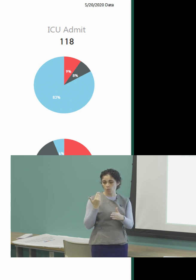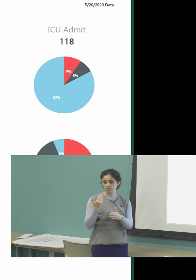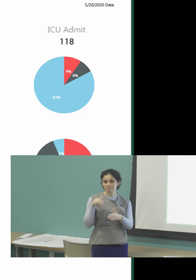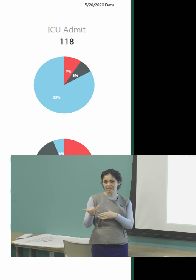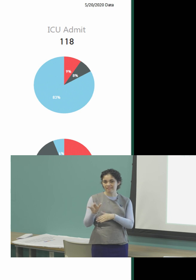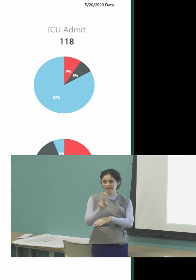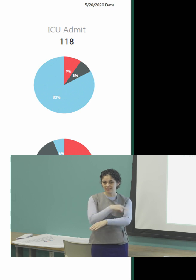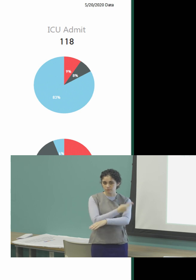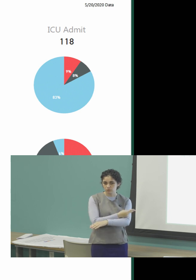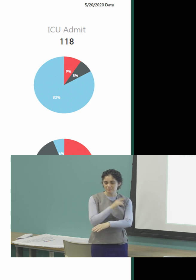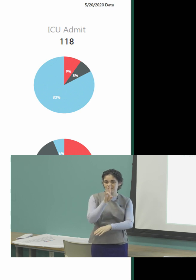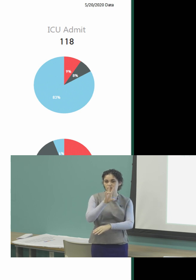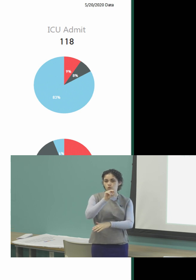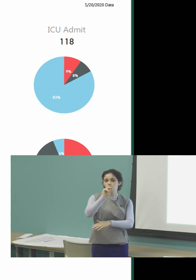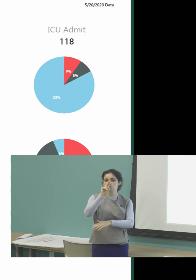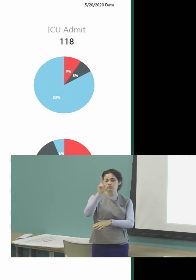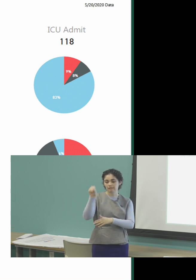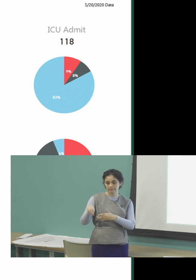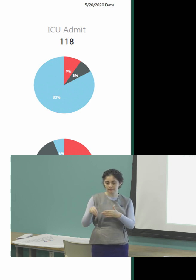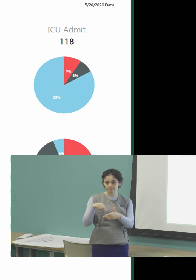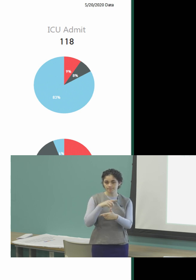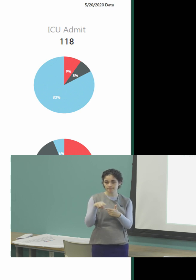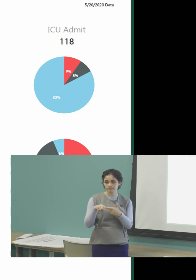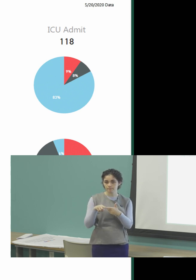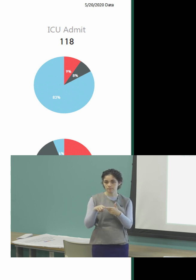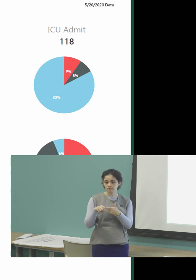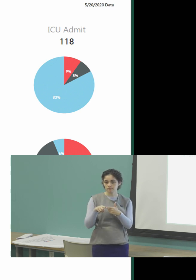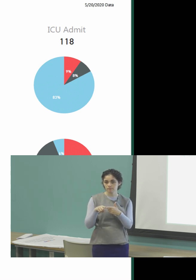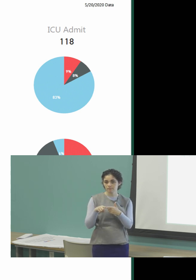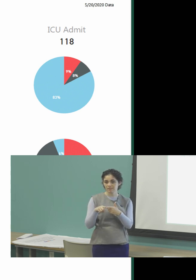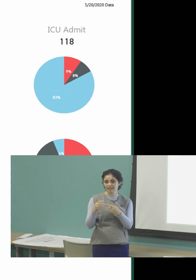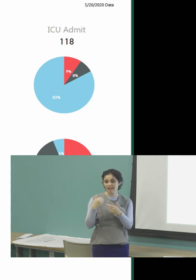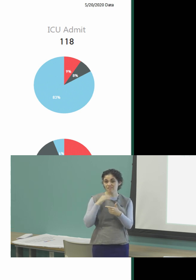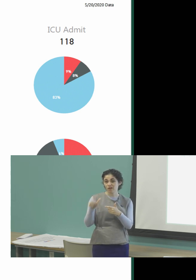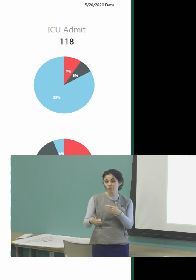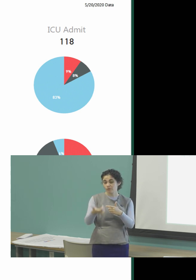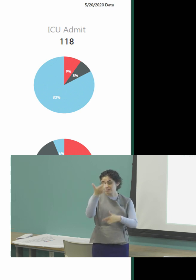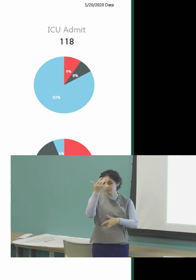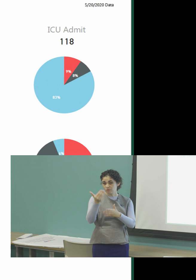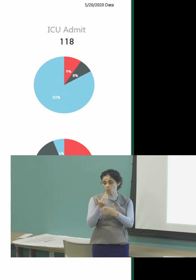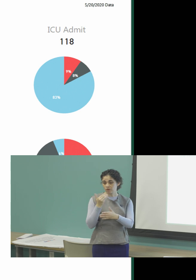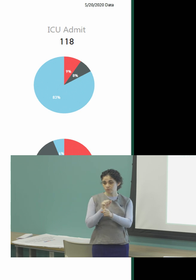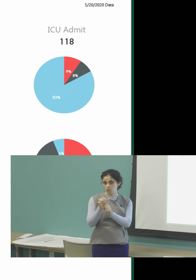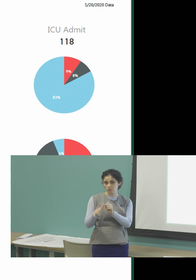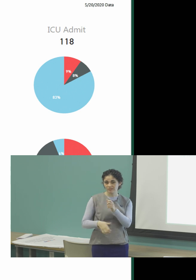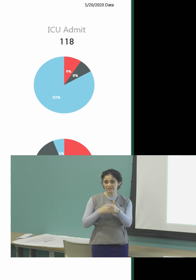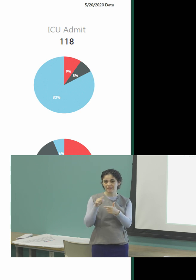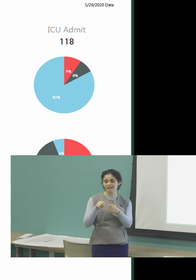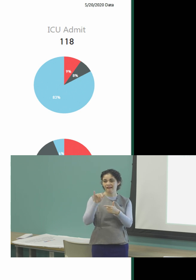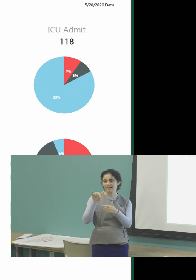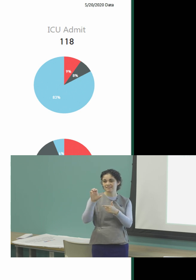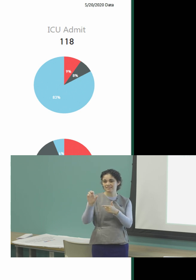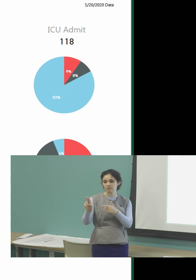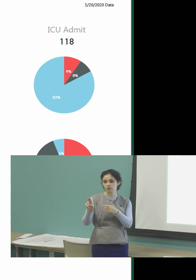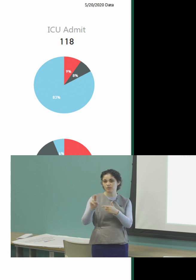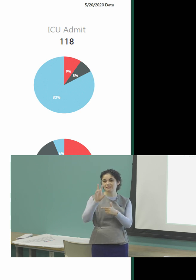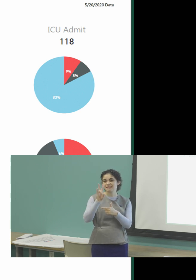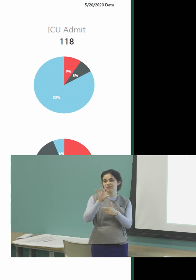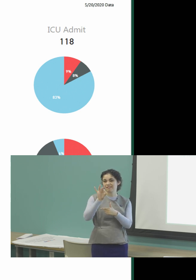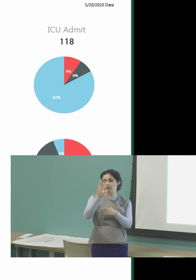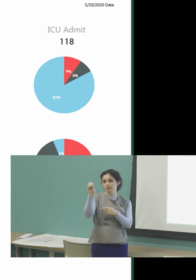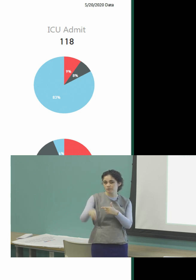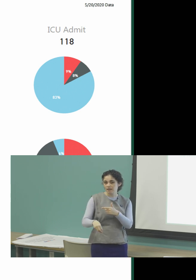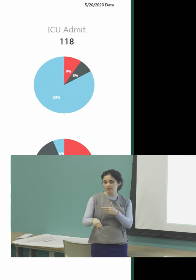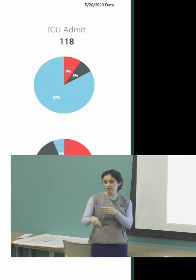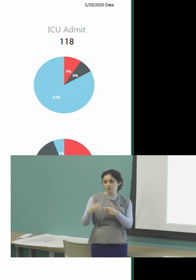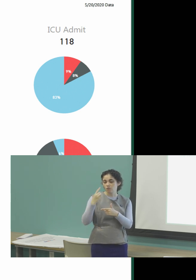hospitalized are 72% of the cases have pre-existing conditions. And in the ICU,